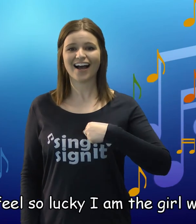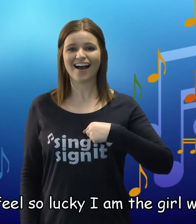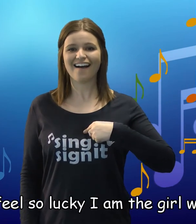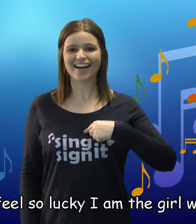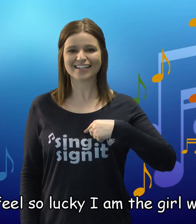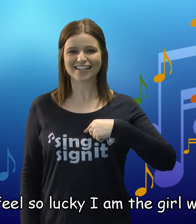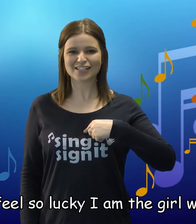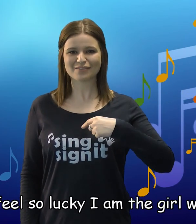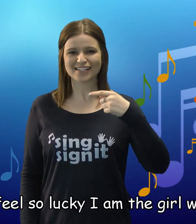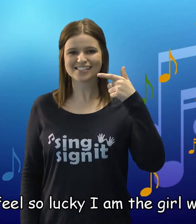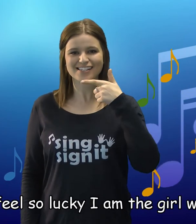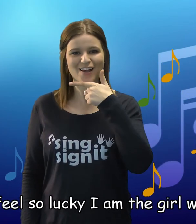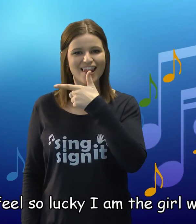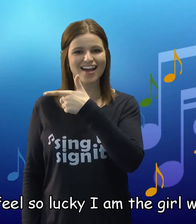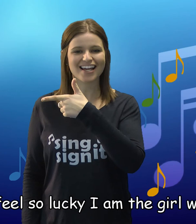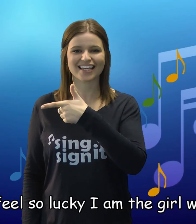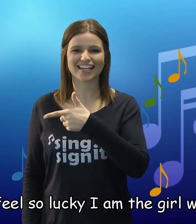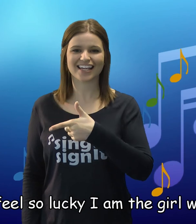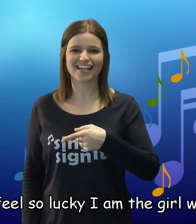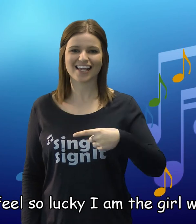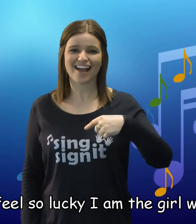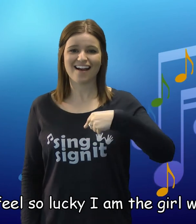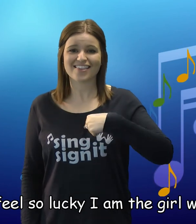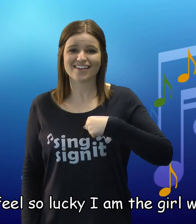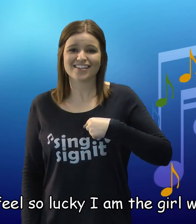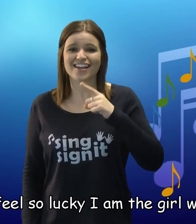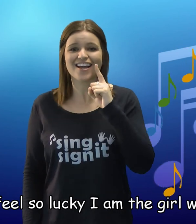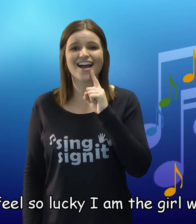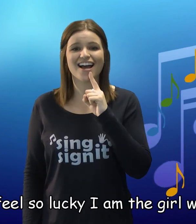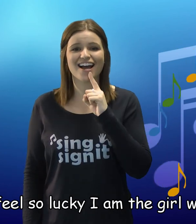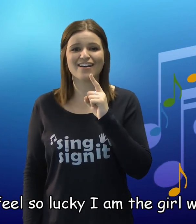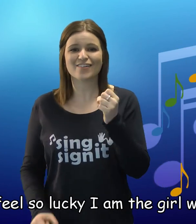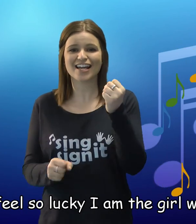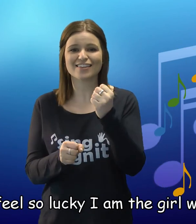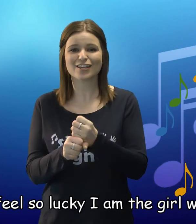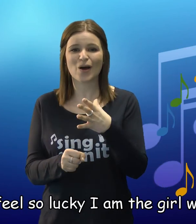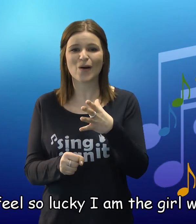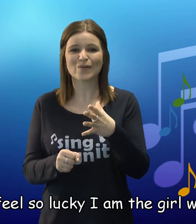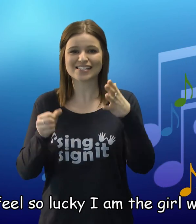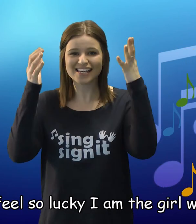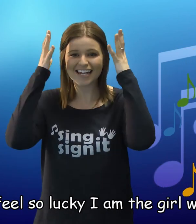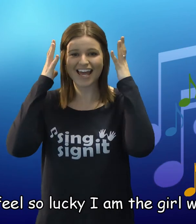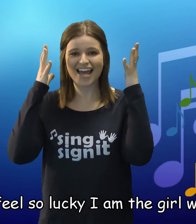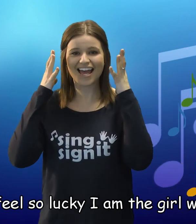I've been so lucky, I am the girl with golden hair.